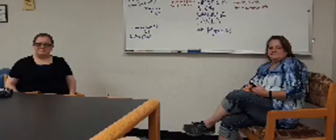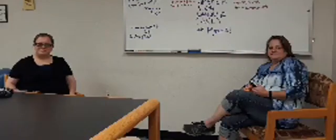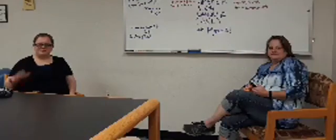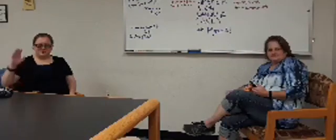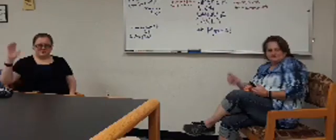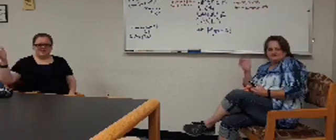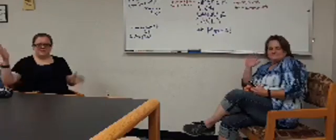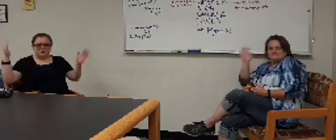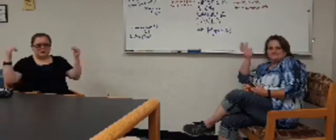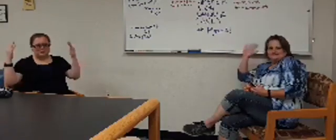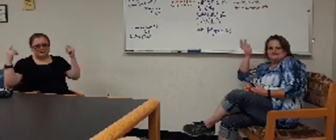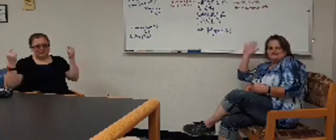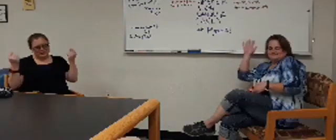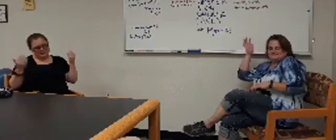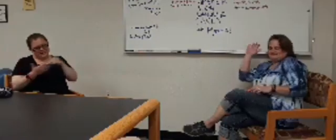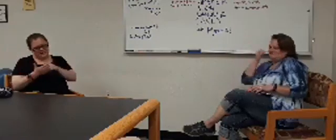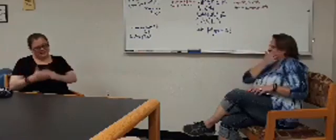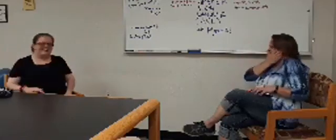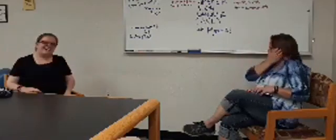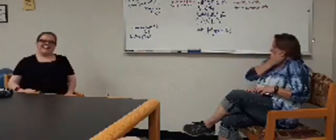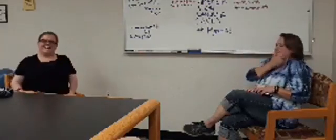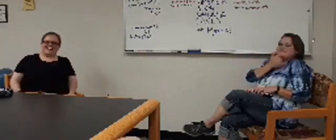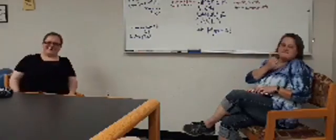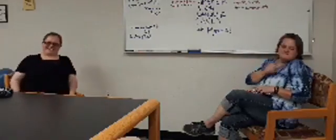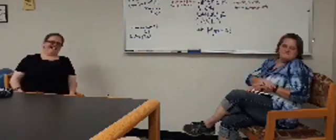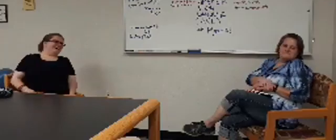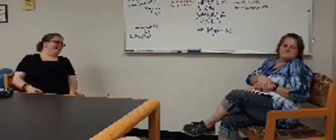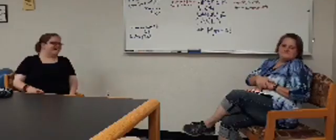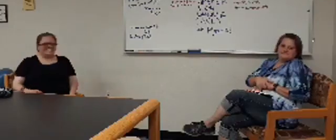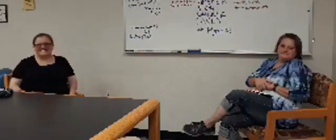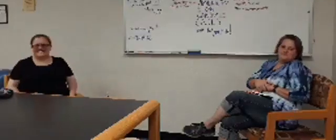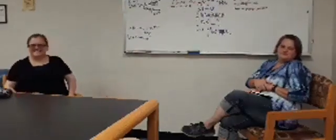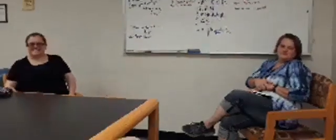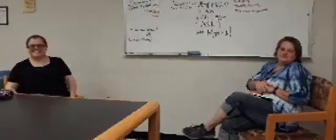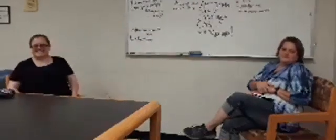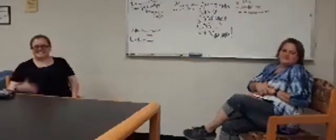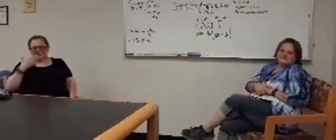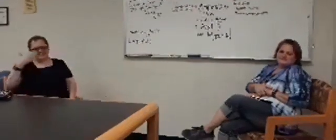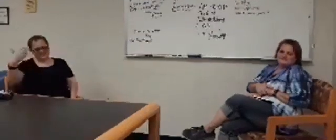soon. Bye, guys. Hope to do this again. Okay. Thank you. Thanks again. Thank you.